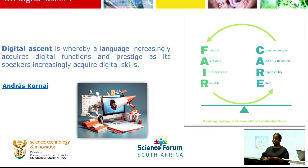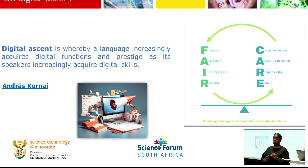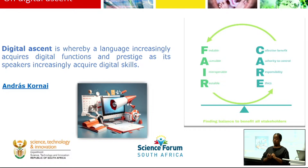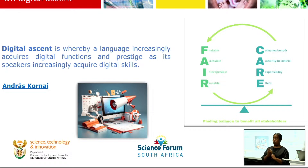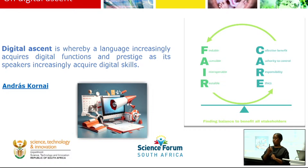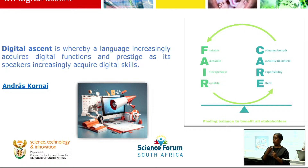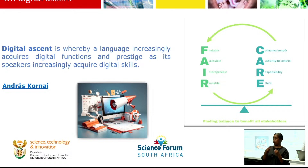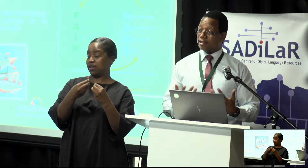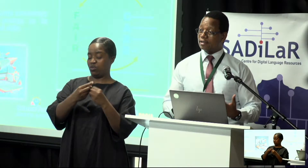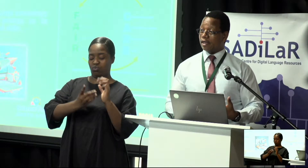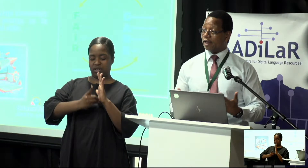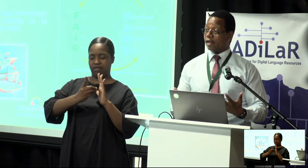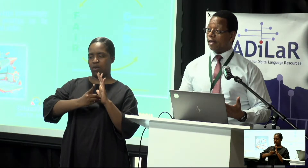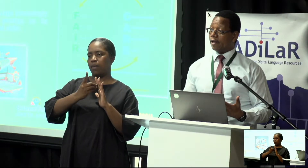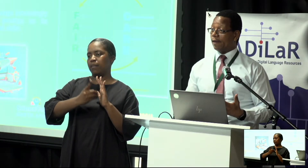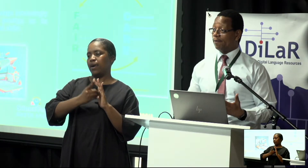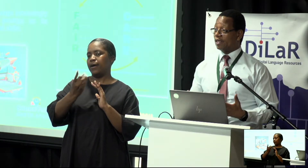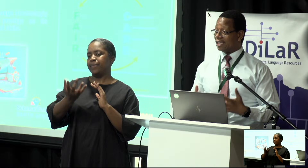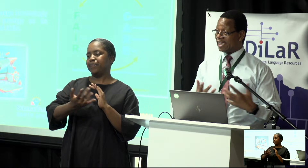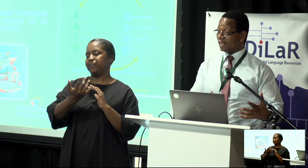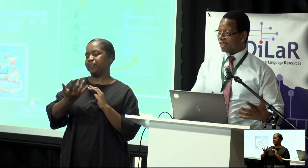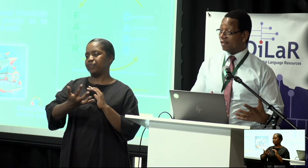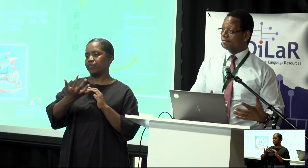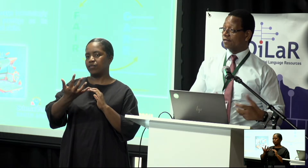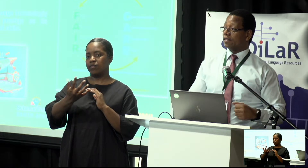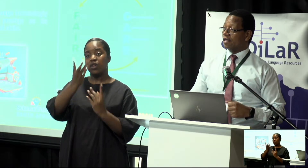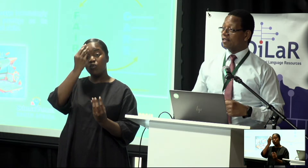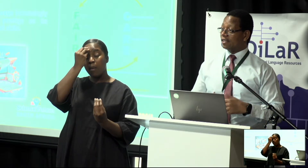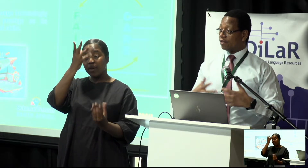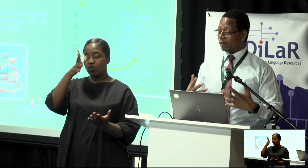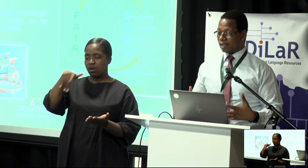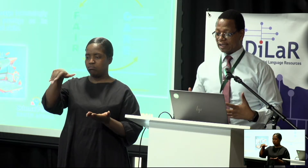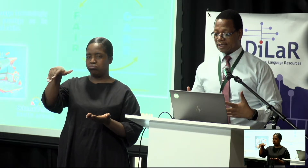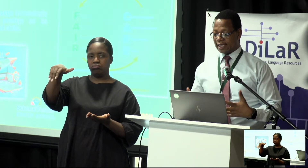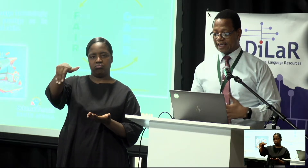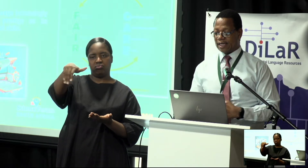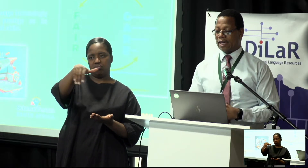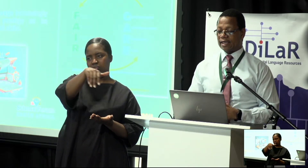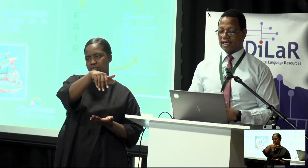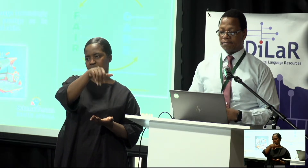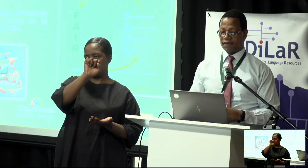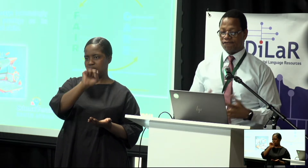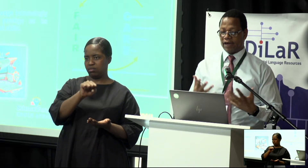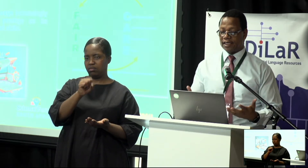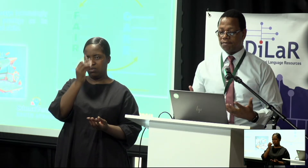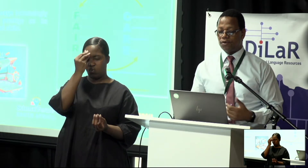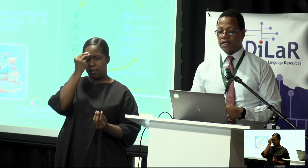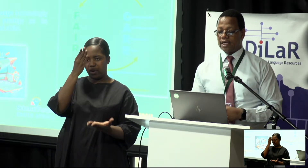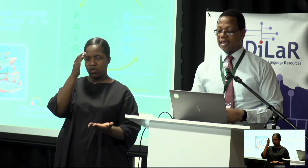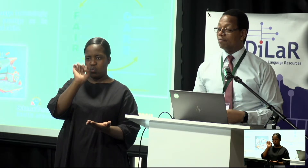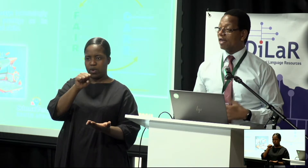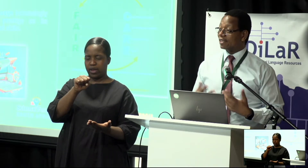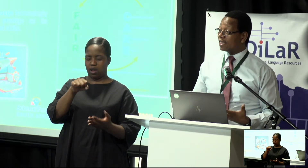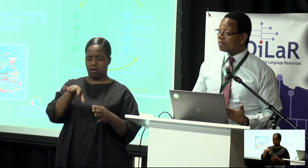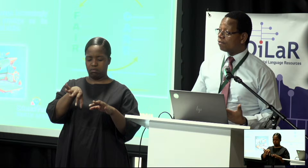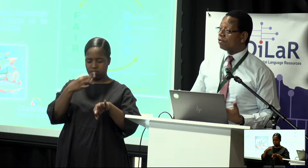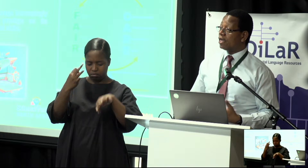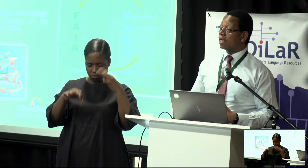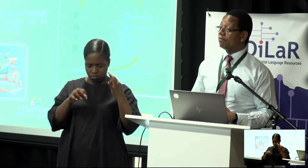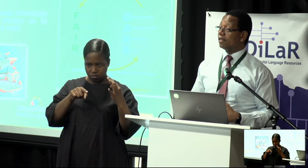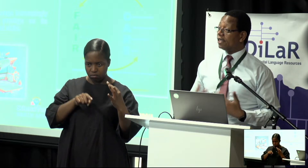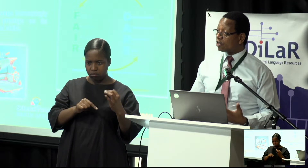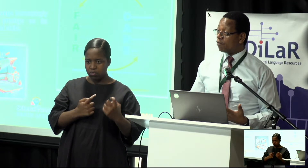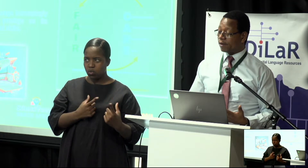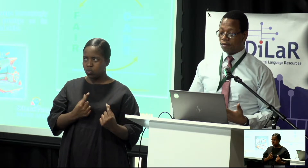for us to develop the data in such a way that the data can be findable, can be